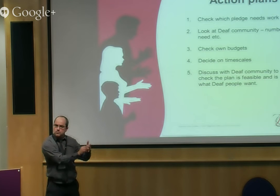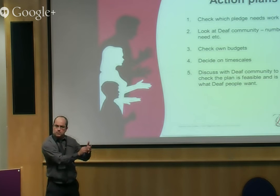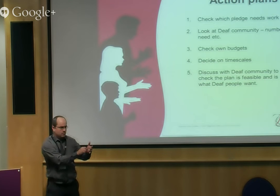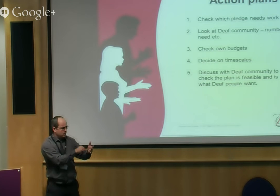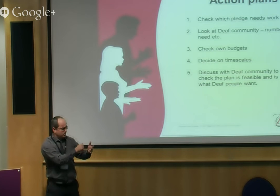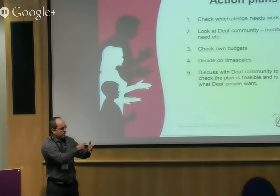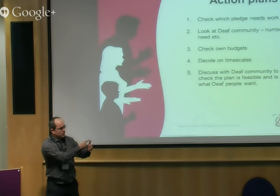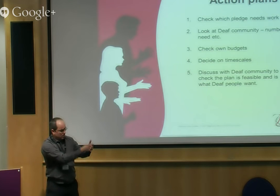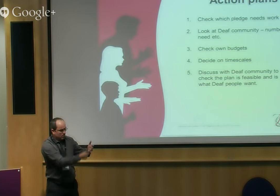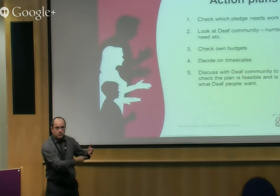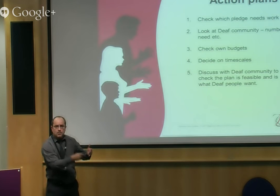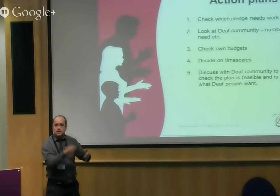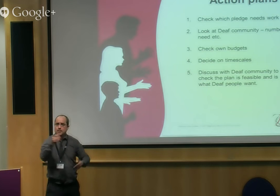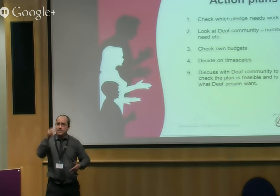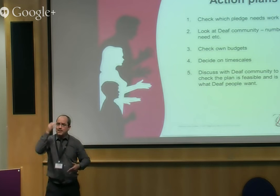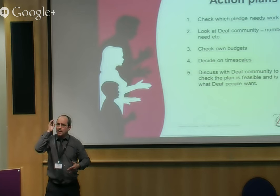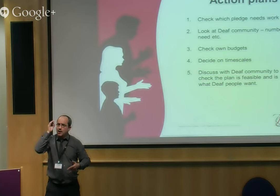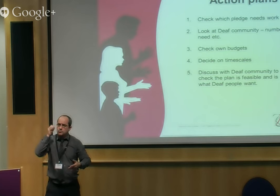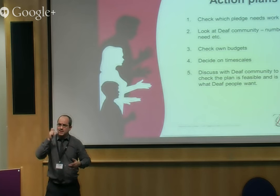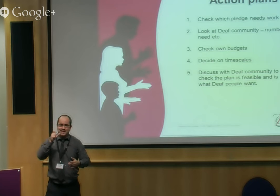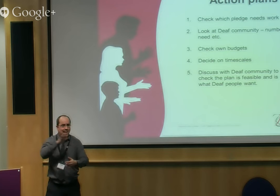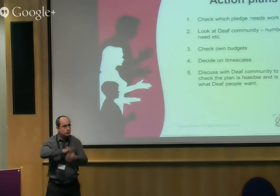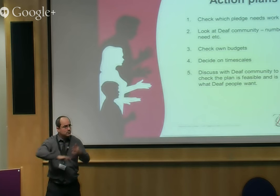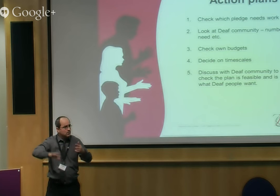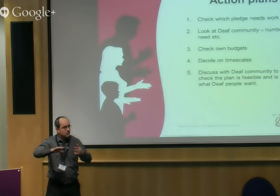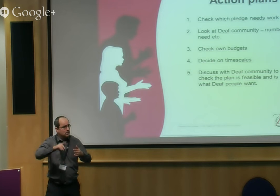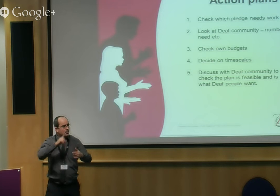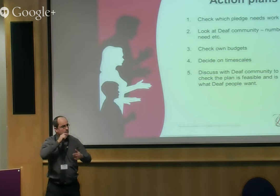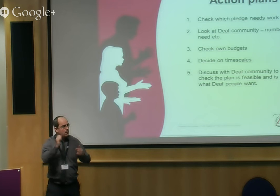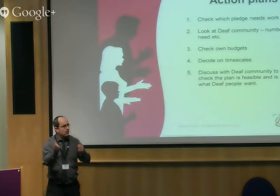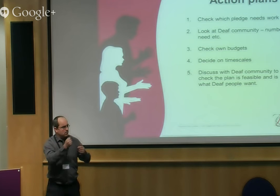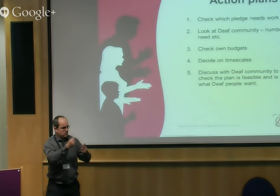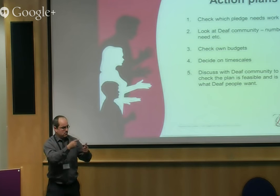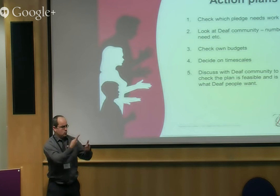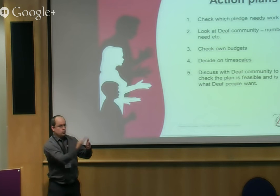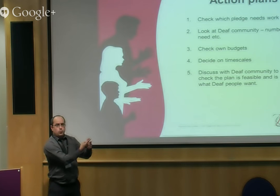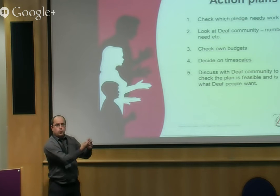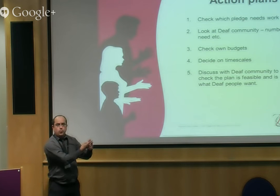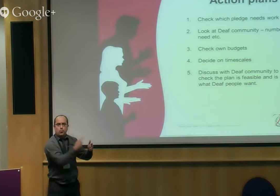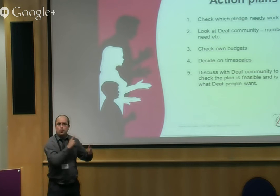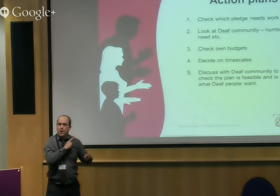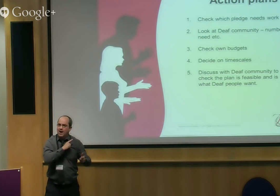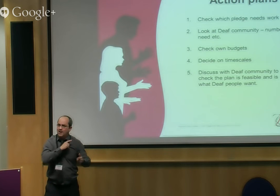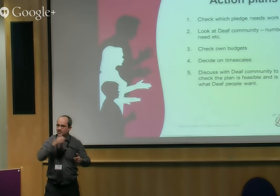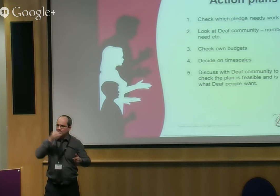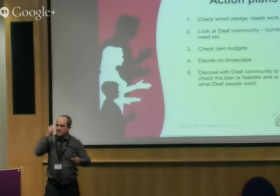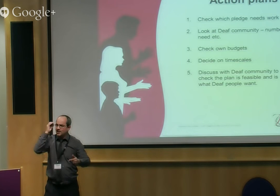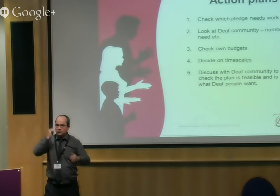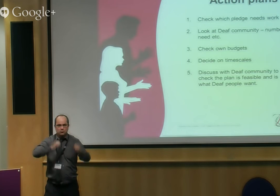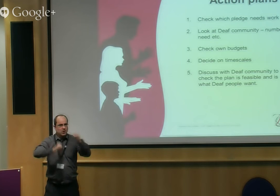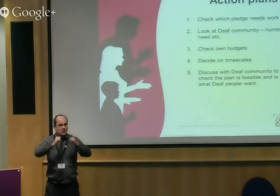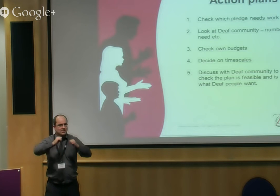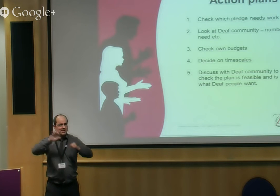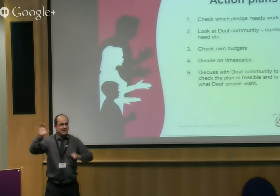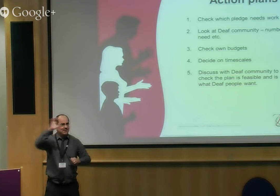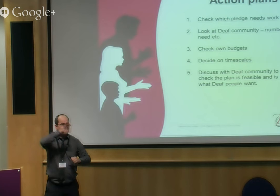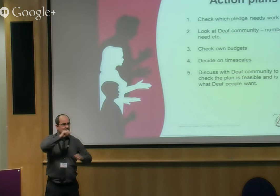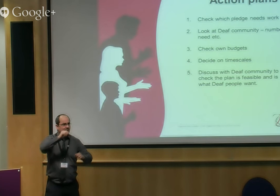may opt out of certain aspects. There may be a council that says, well, look, we're going to commit to 2 of these,